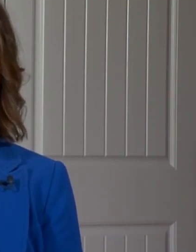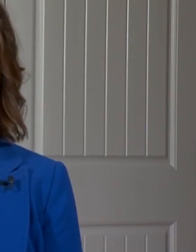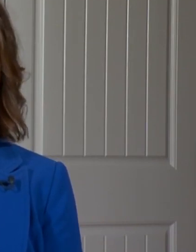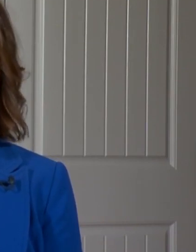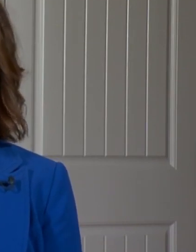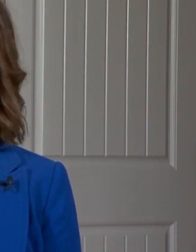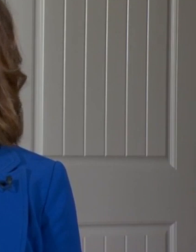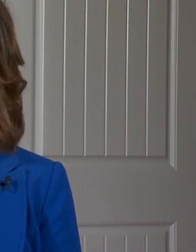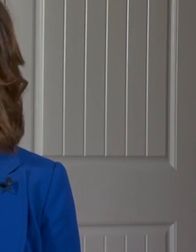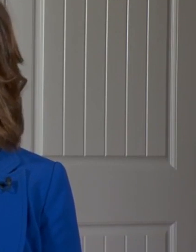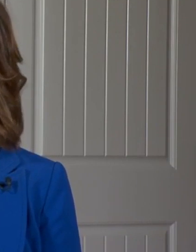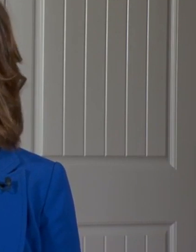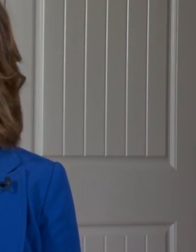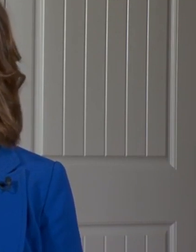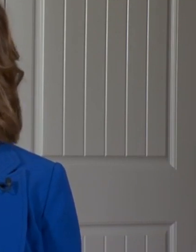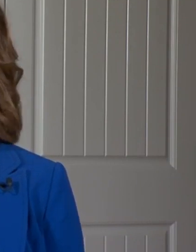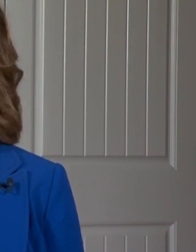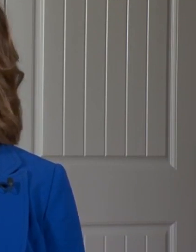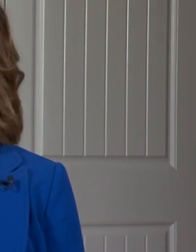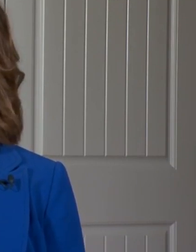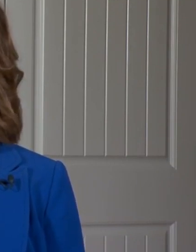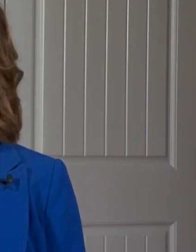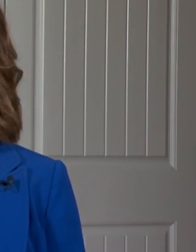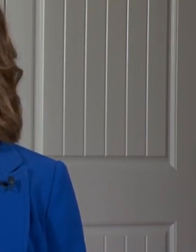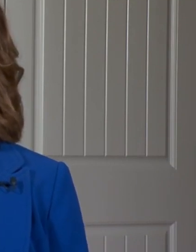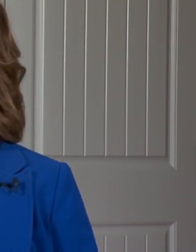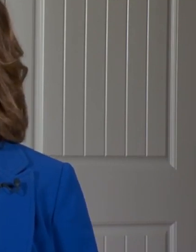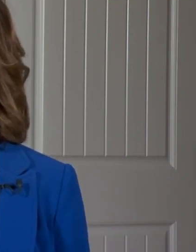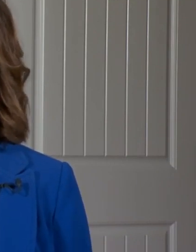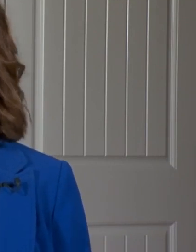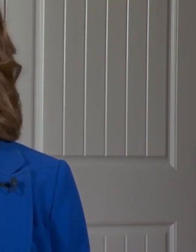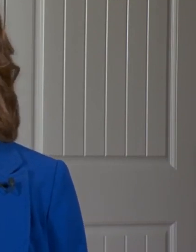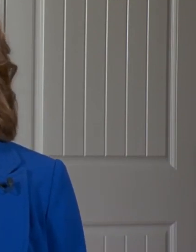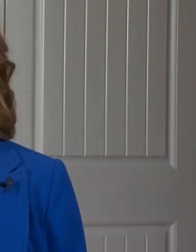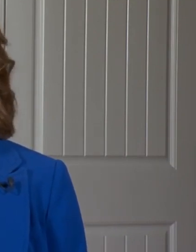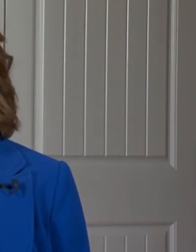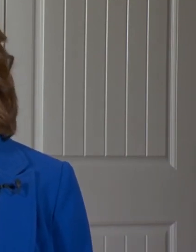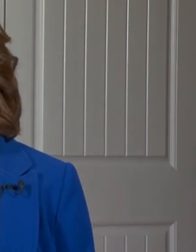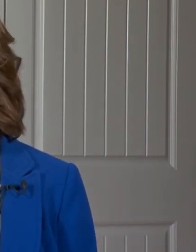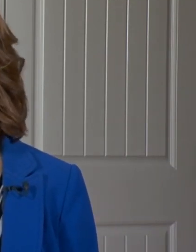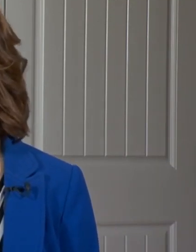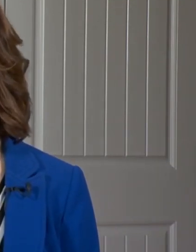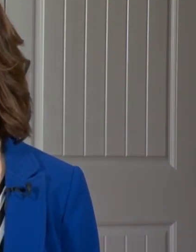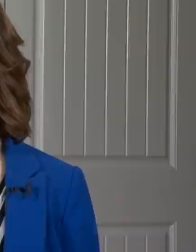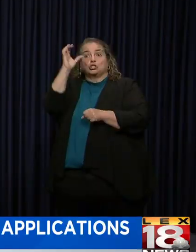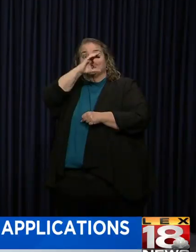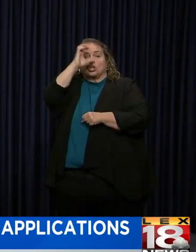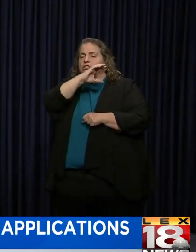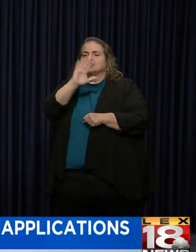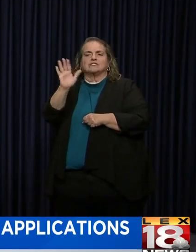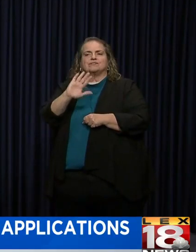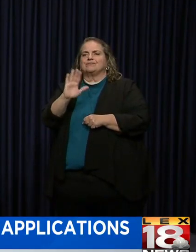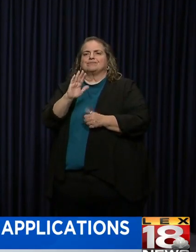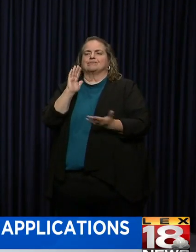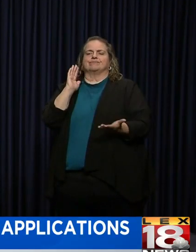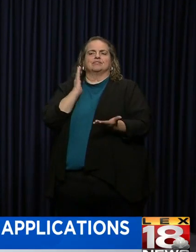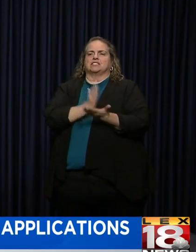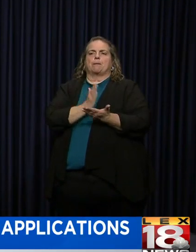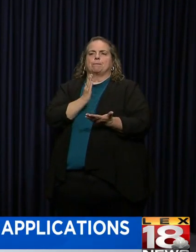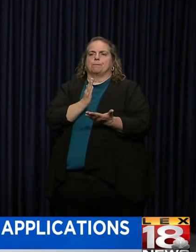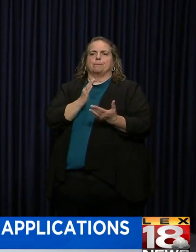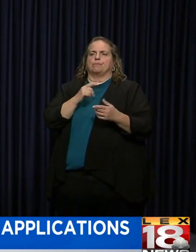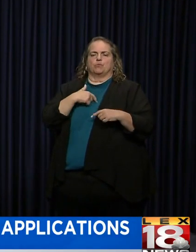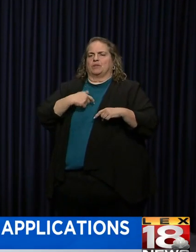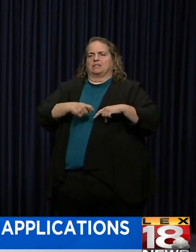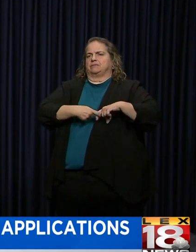But there is a new process you can follow. LAX 18's Carolina Buczek has details. I know for those that are going to lose